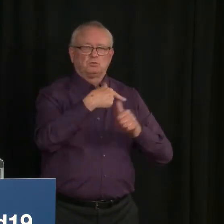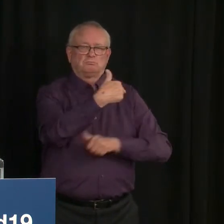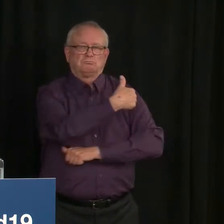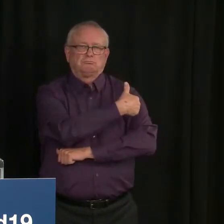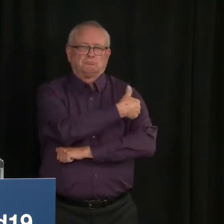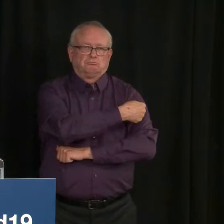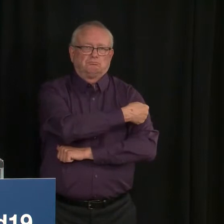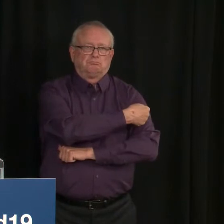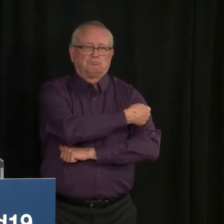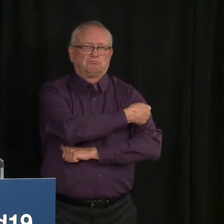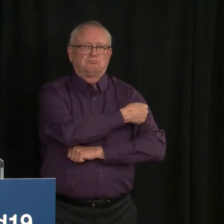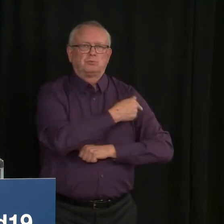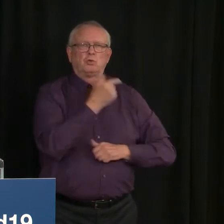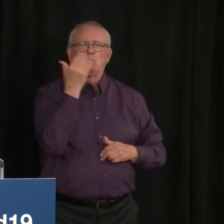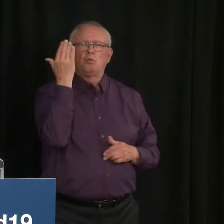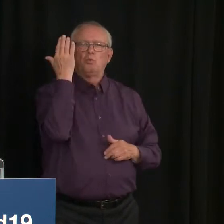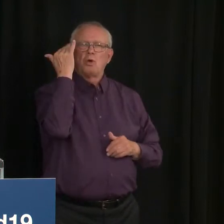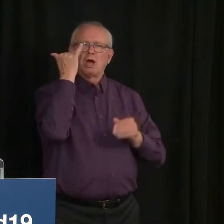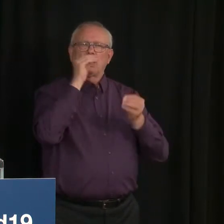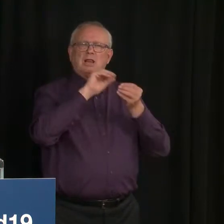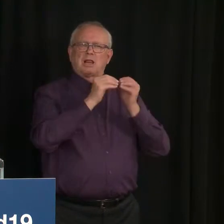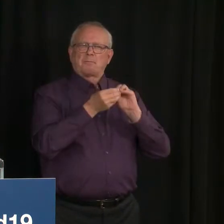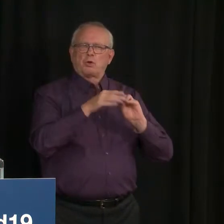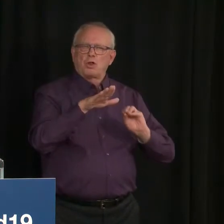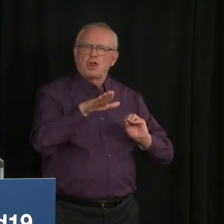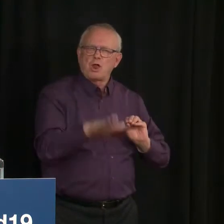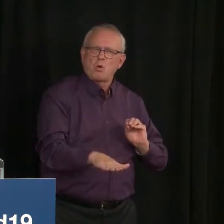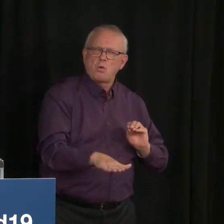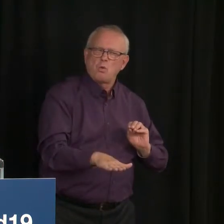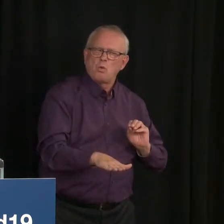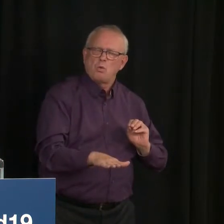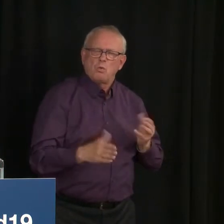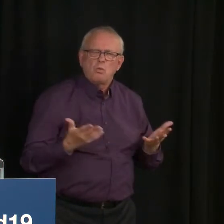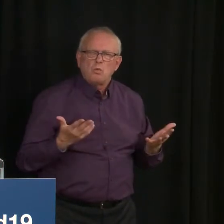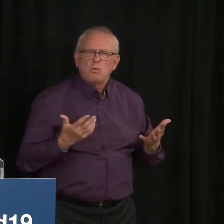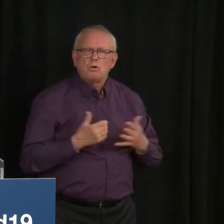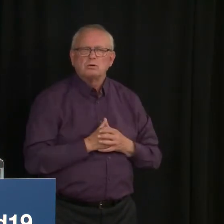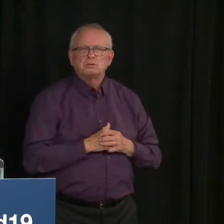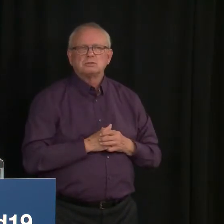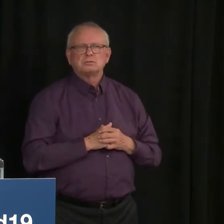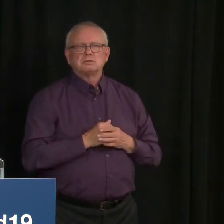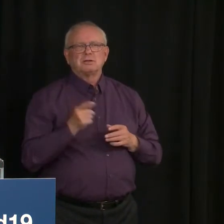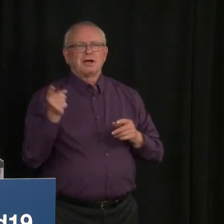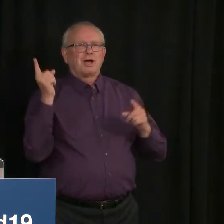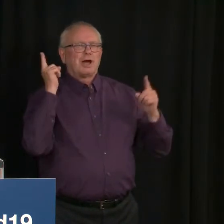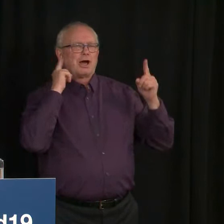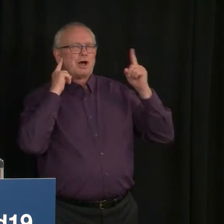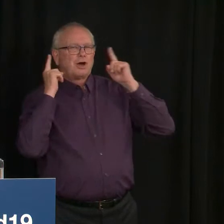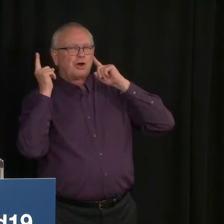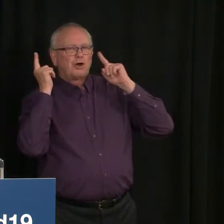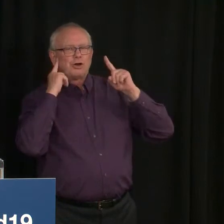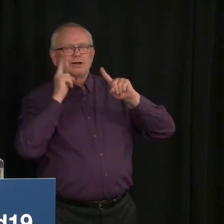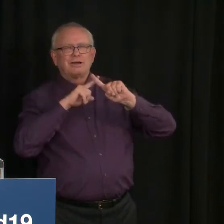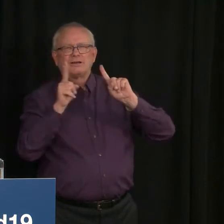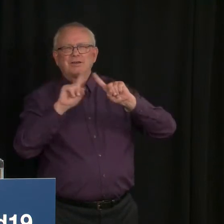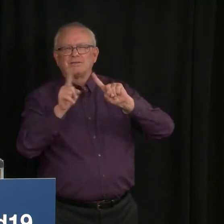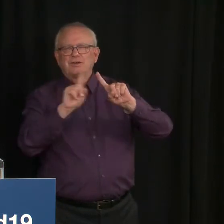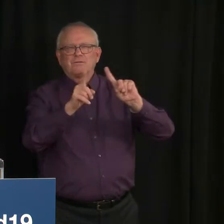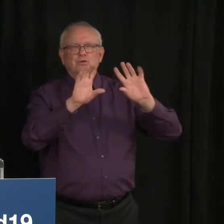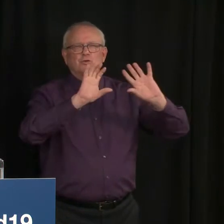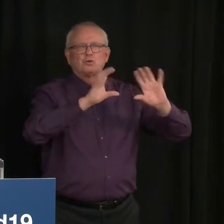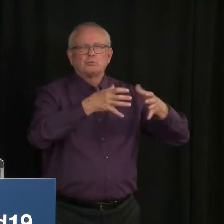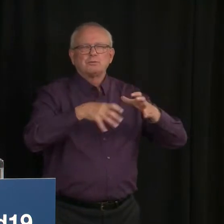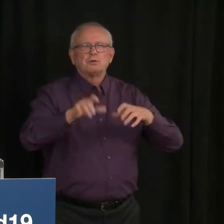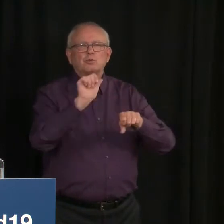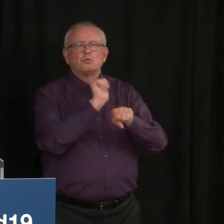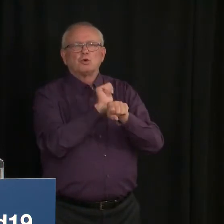rates? We've heard various things from groups that work with or represent younger